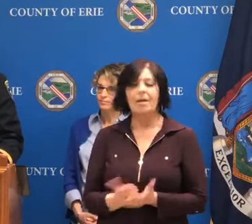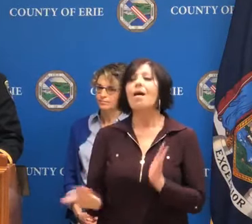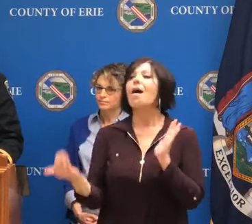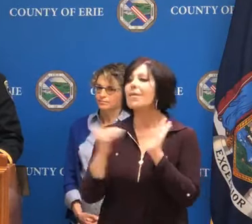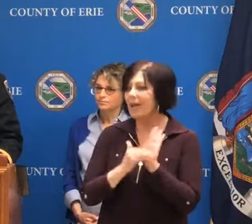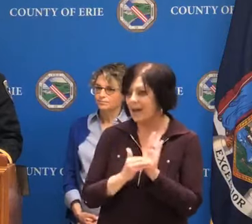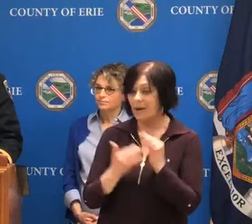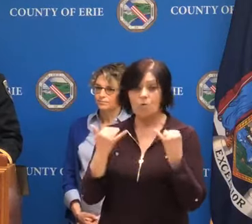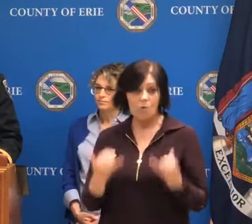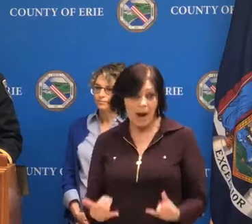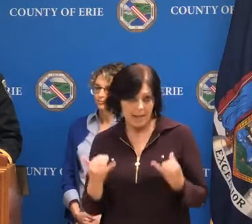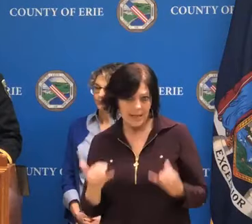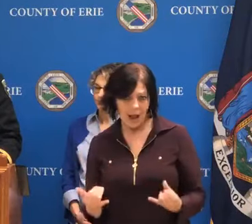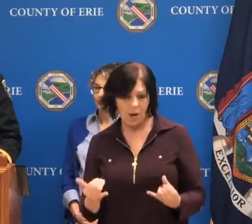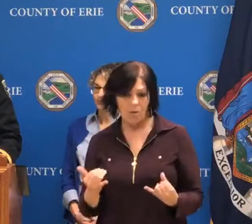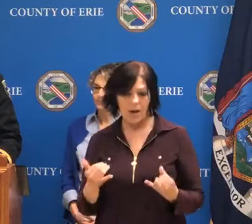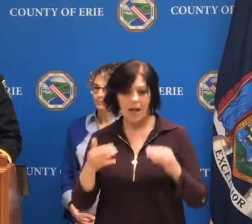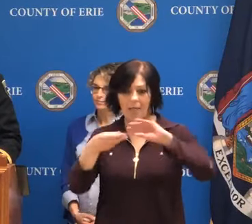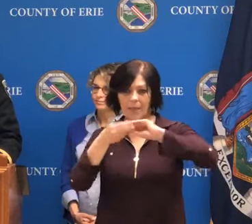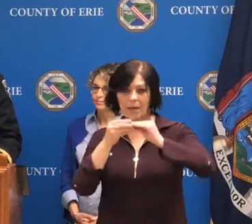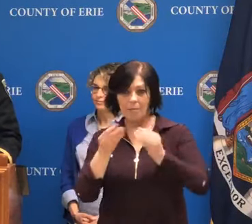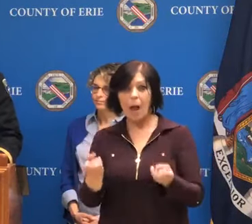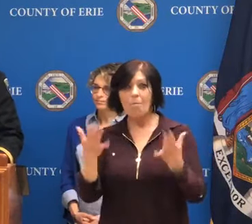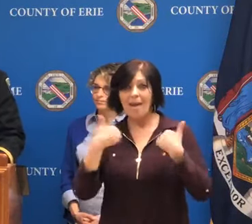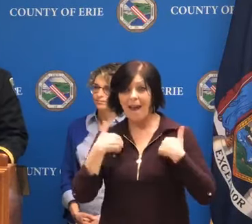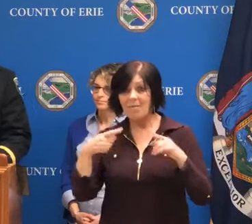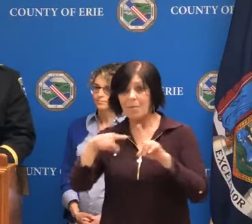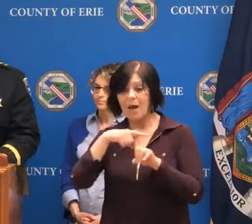this date and time, the number is zero.